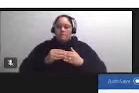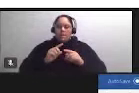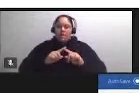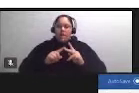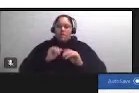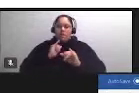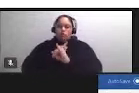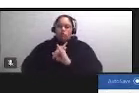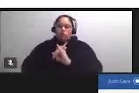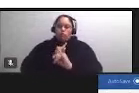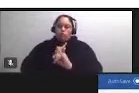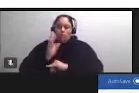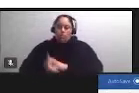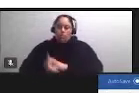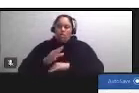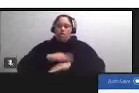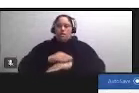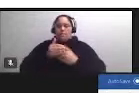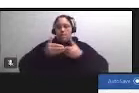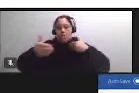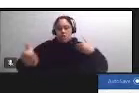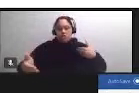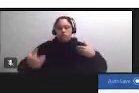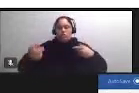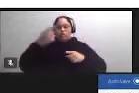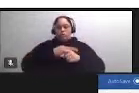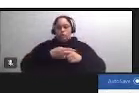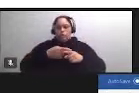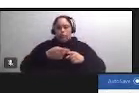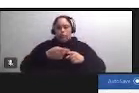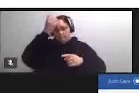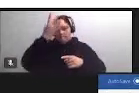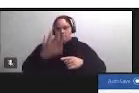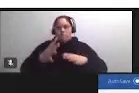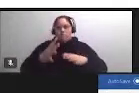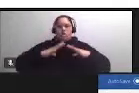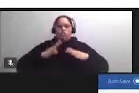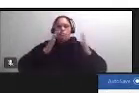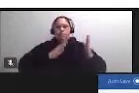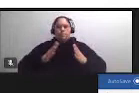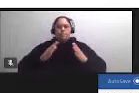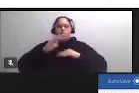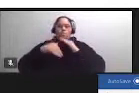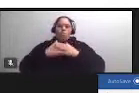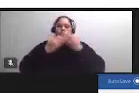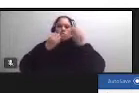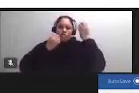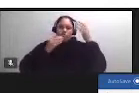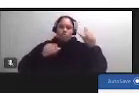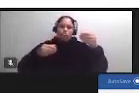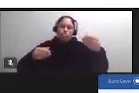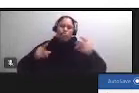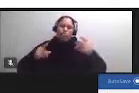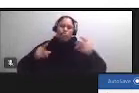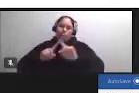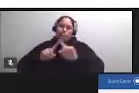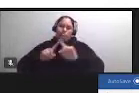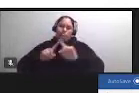to the institution timeously, hopefully still this week, Chair, for them to prepare all of the information and the documents, etc.,